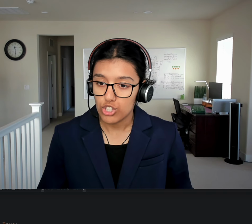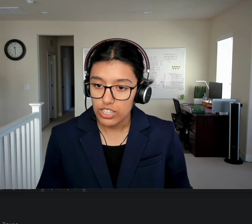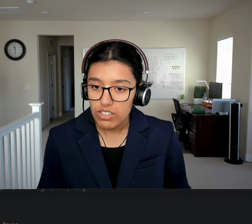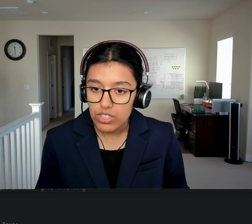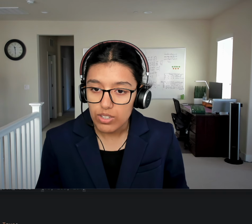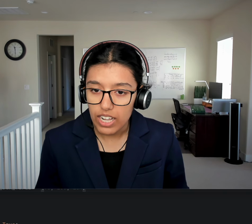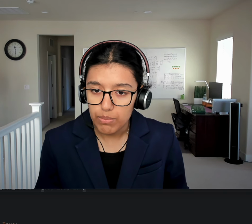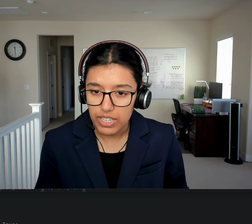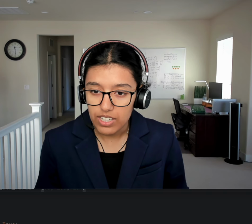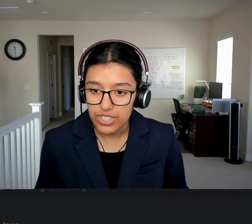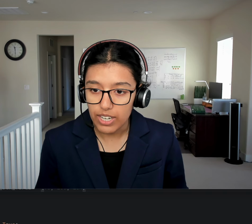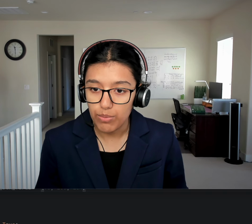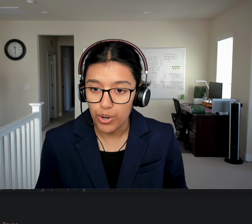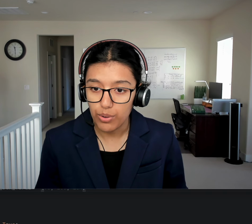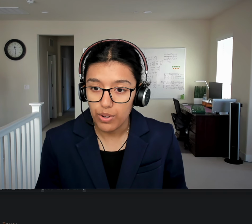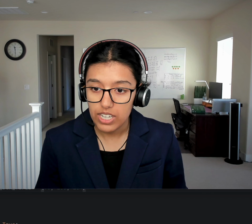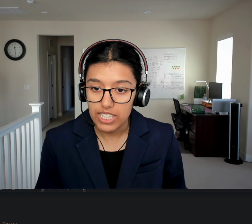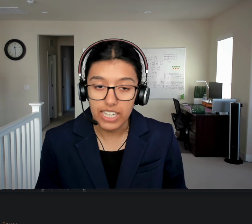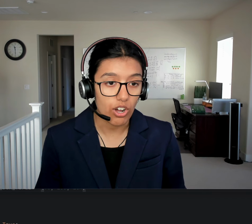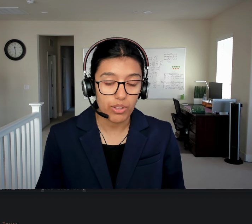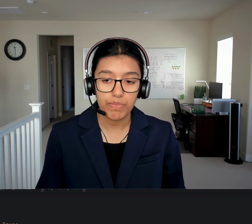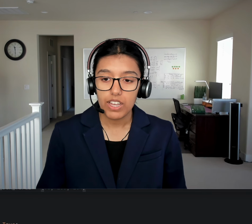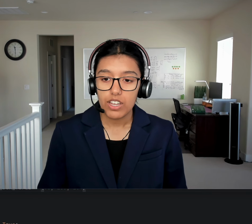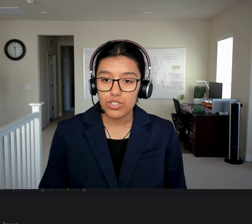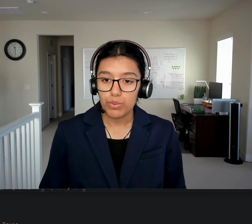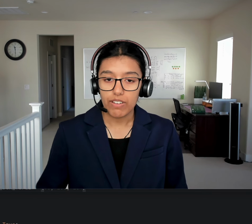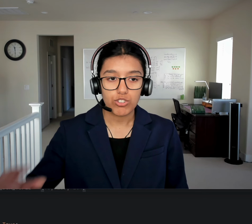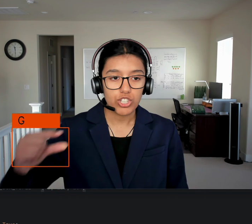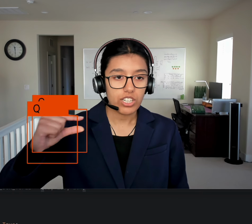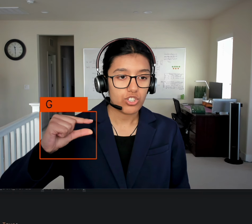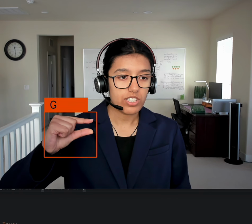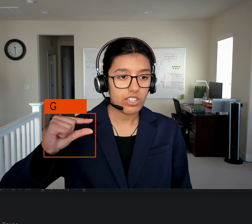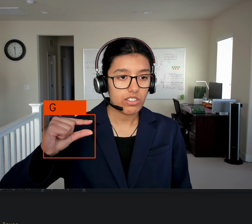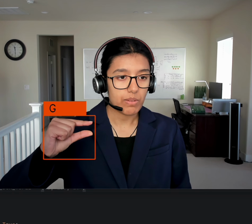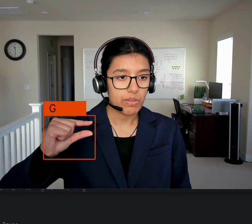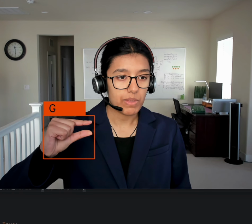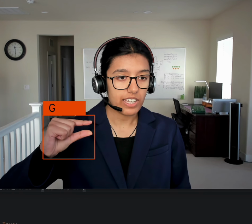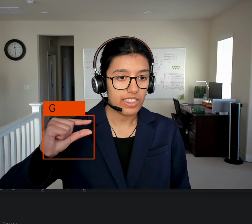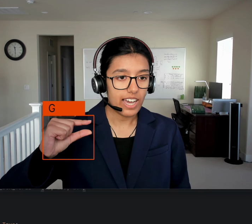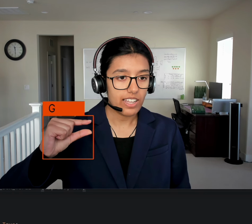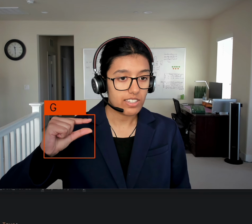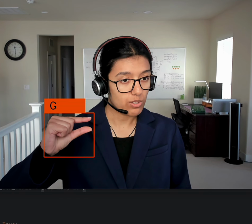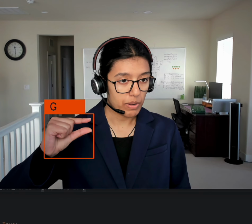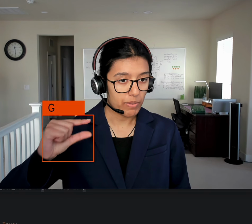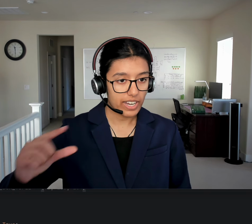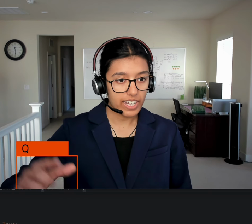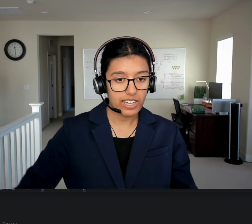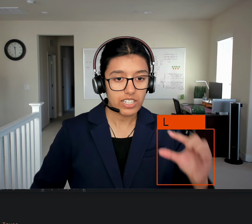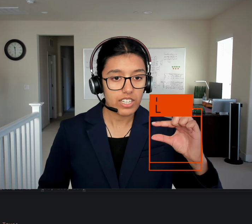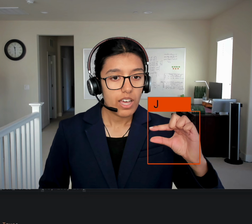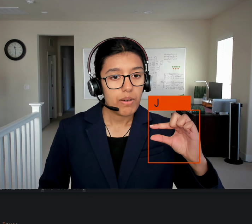letter G. So that'll be second row, second column. So we have G. G is going to look something like that. This is with my